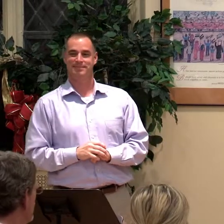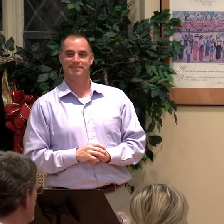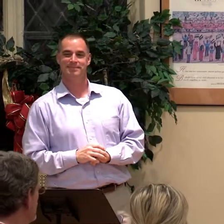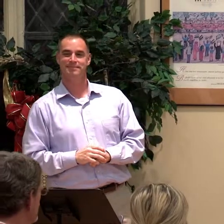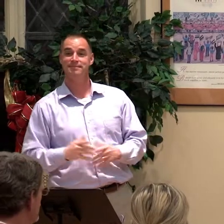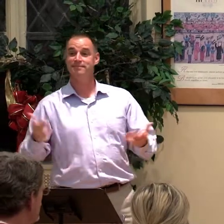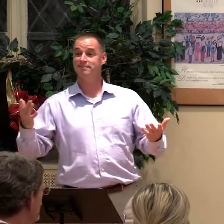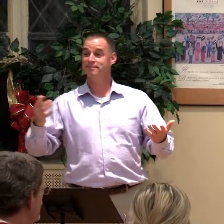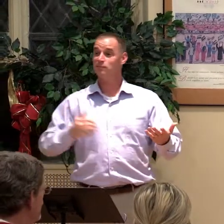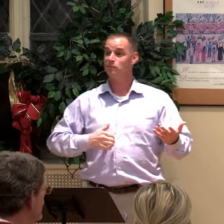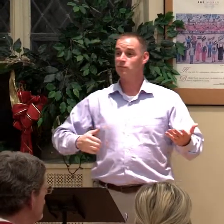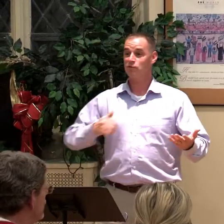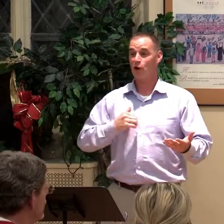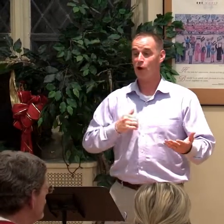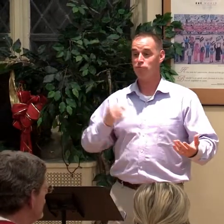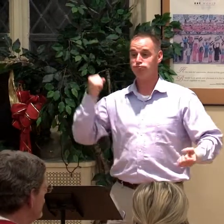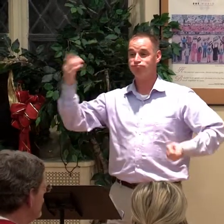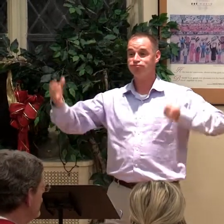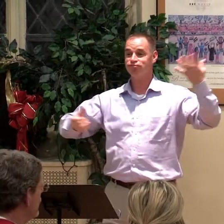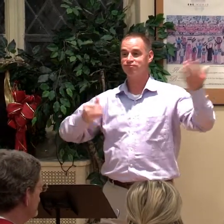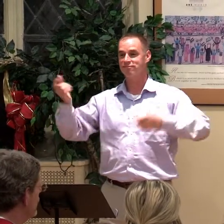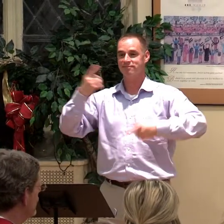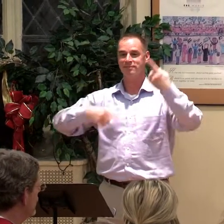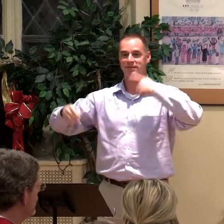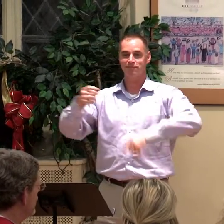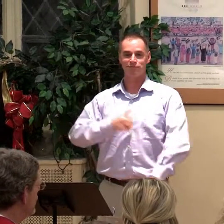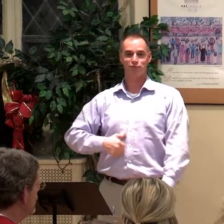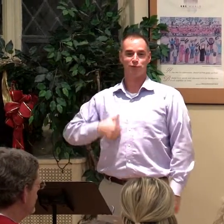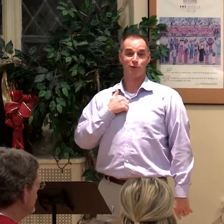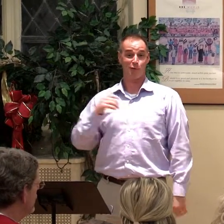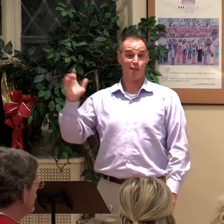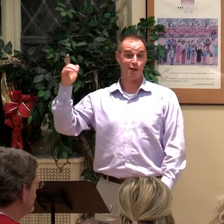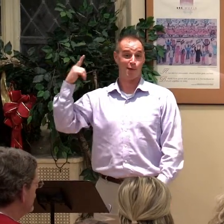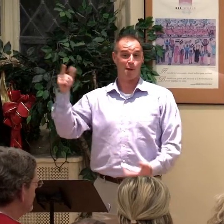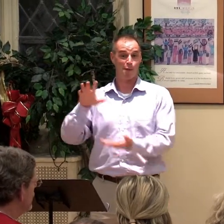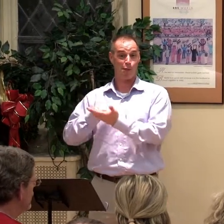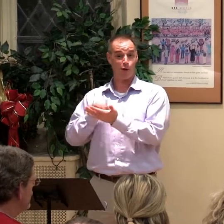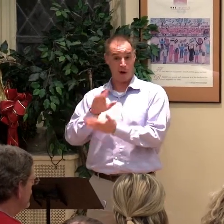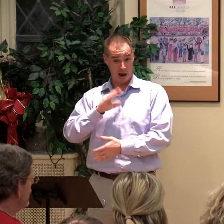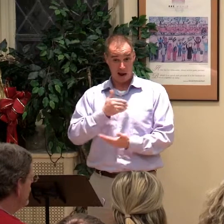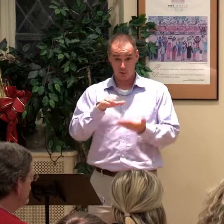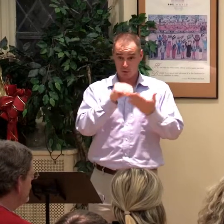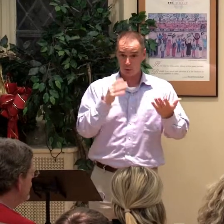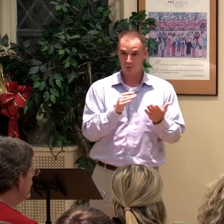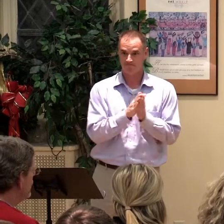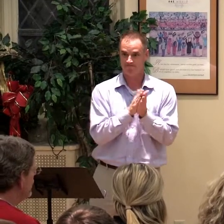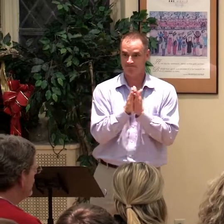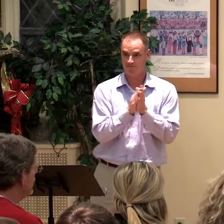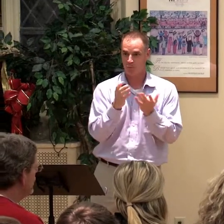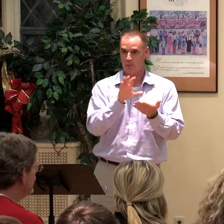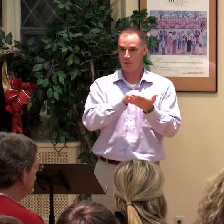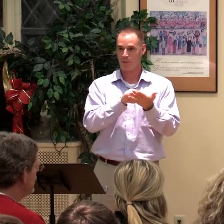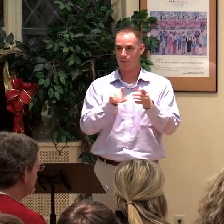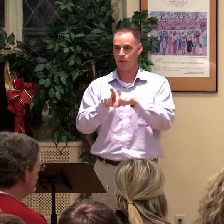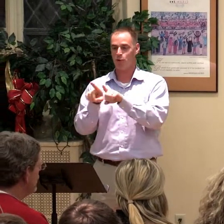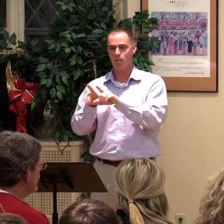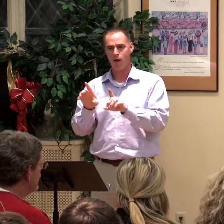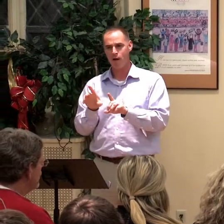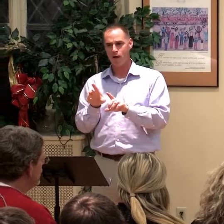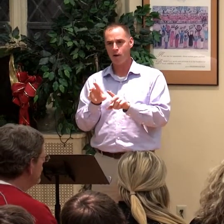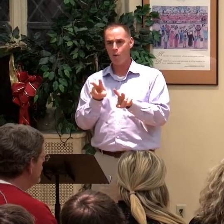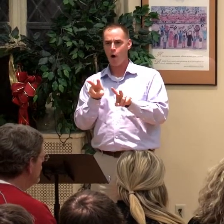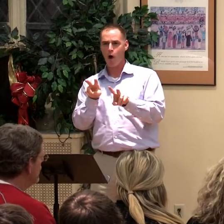I'm sorry I don't speak sign language, and I would like to learn, and so would our students. But I loved watching